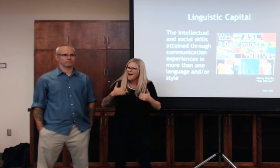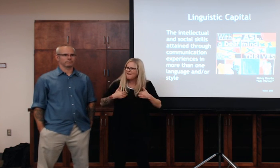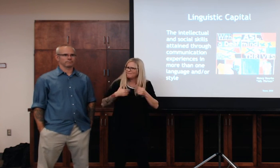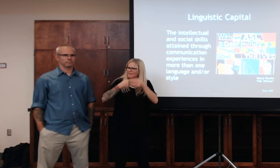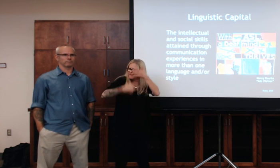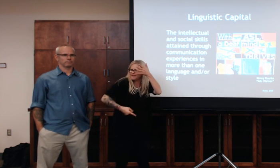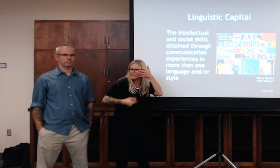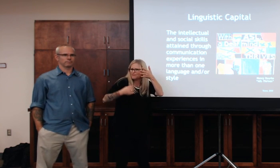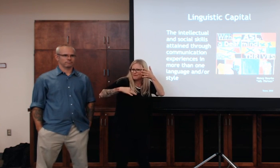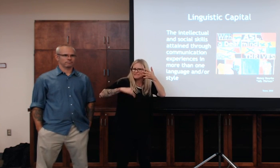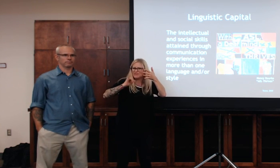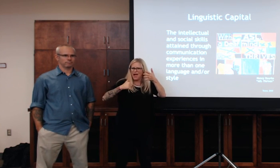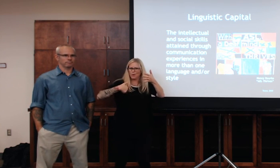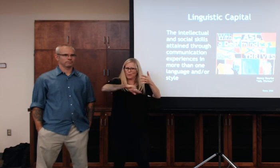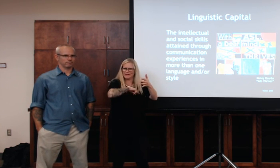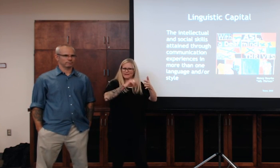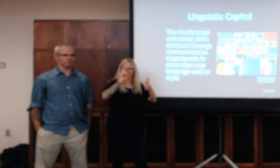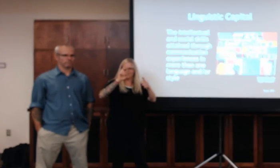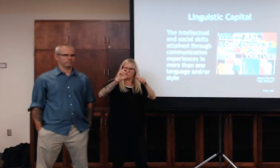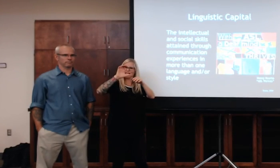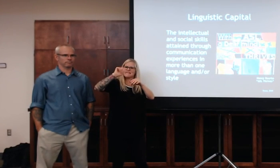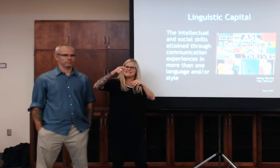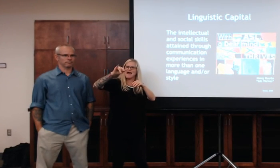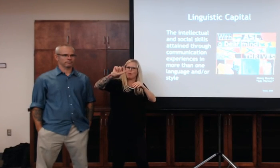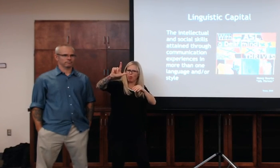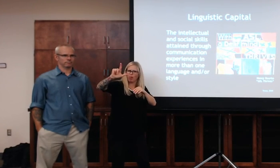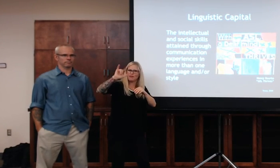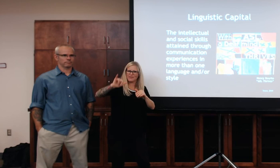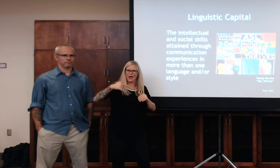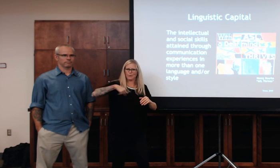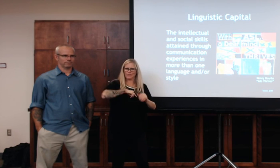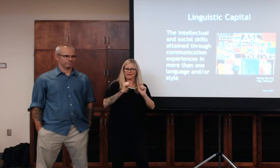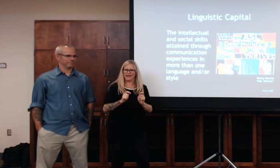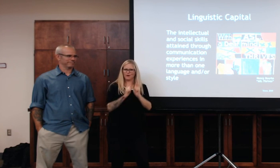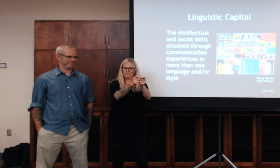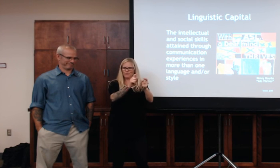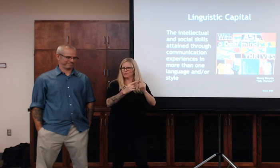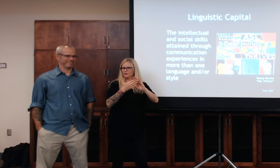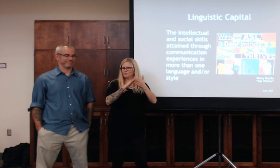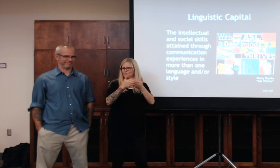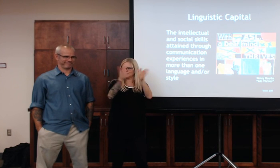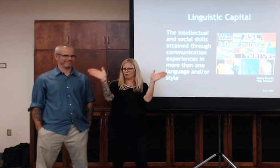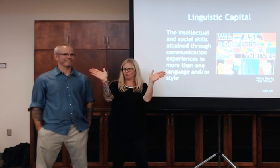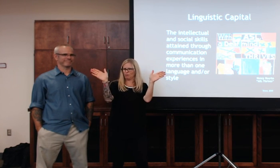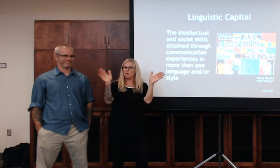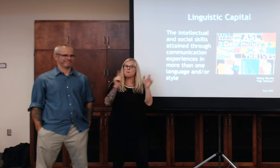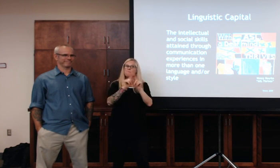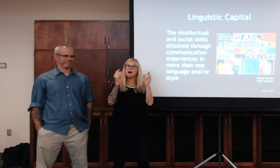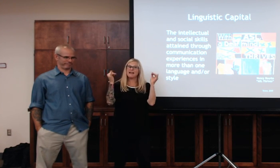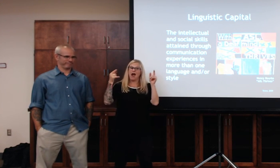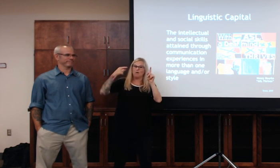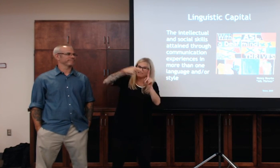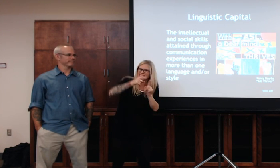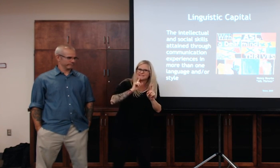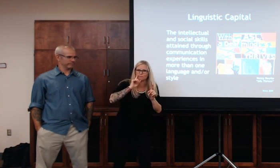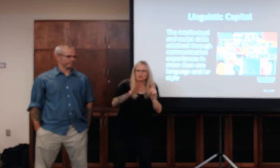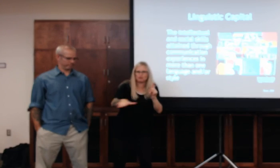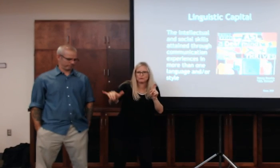So there are many benefits, a lot of capital that we can contribute to the community in general. Now, specifically for